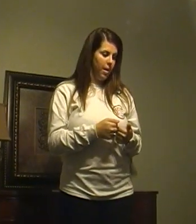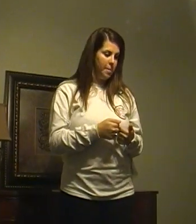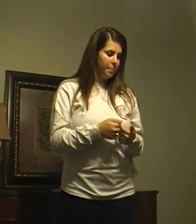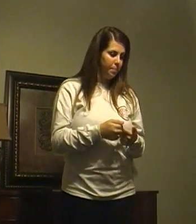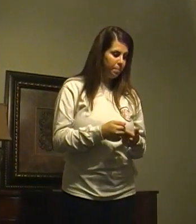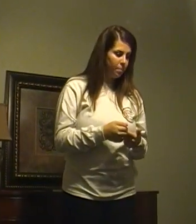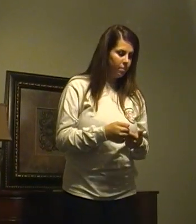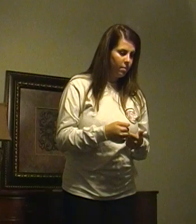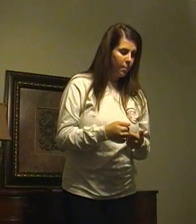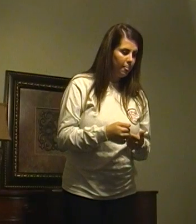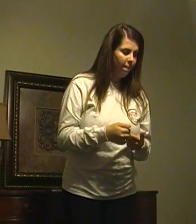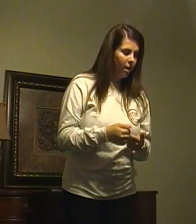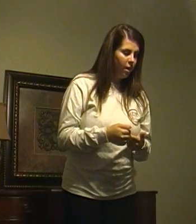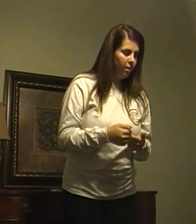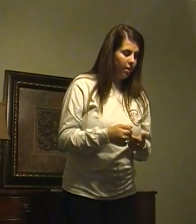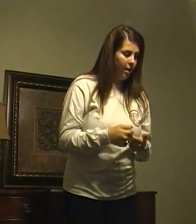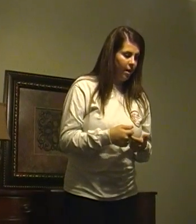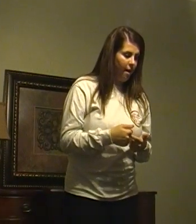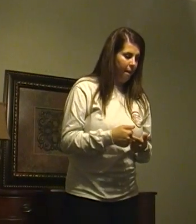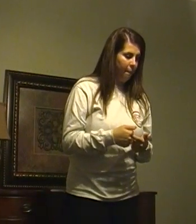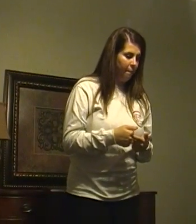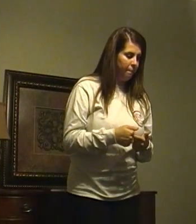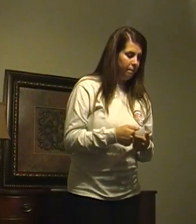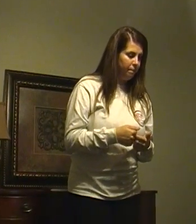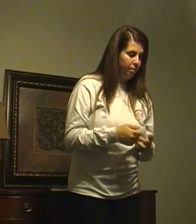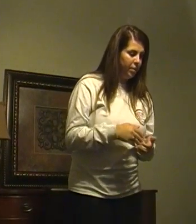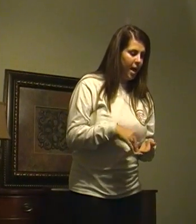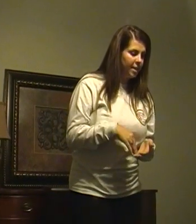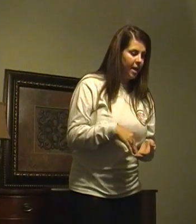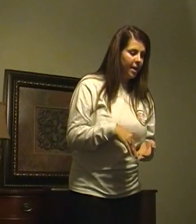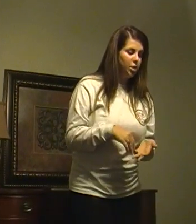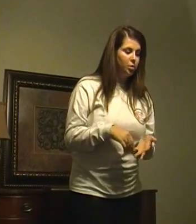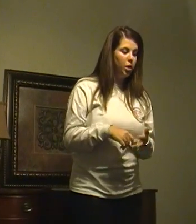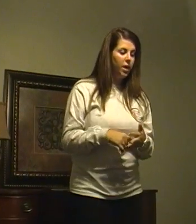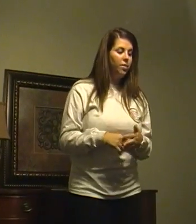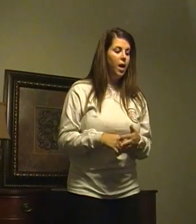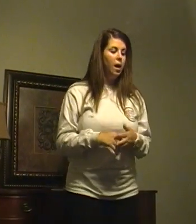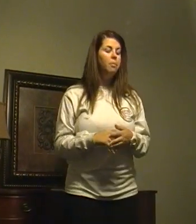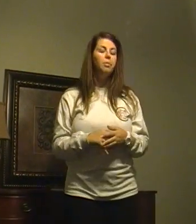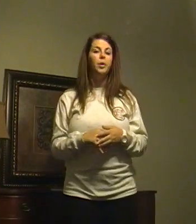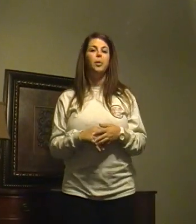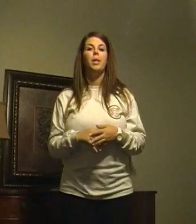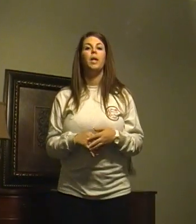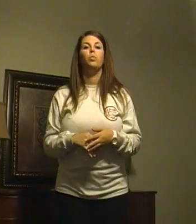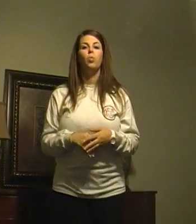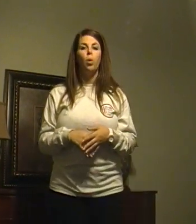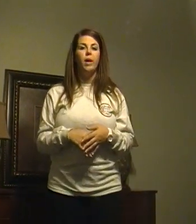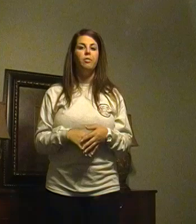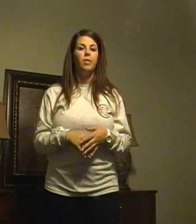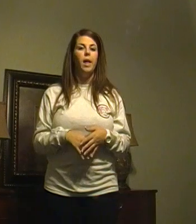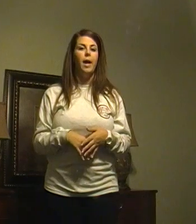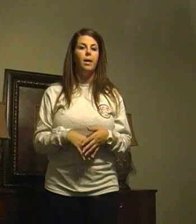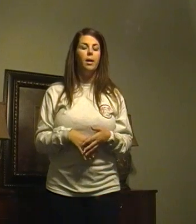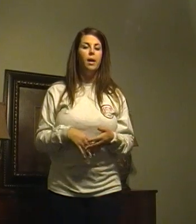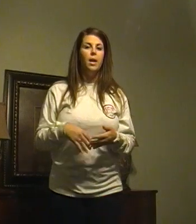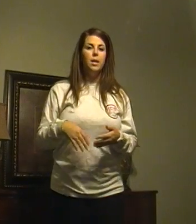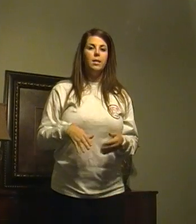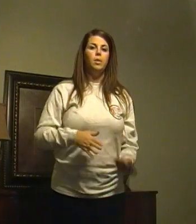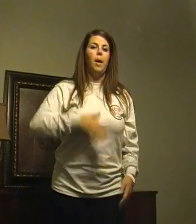Okay. The next line is you could have come through like a roaring flood. So back